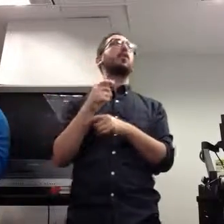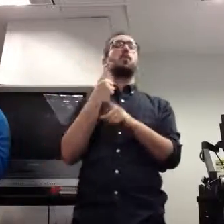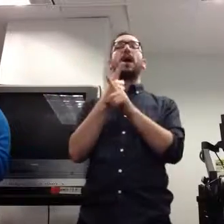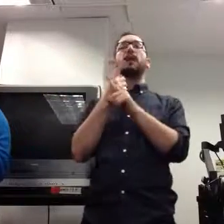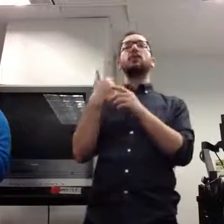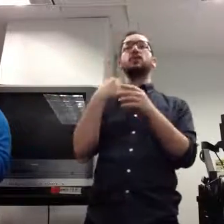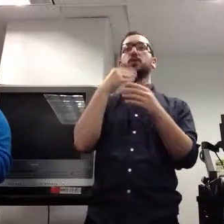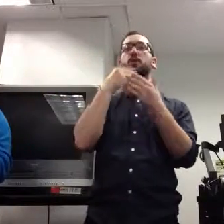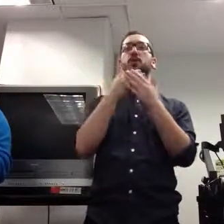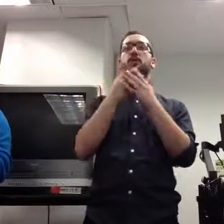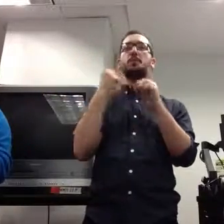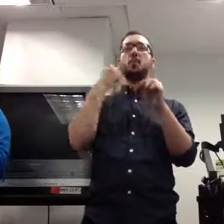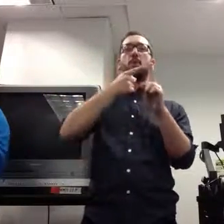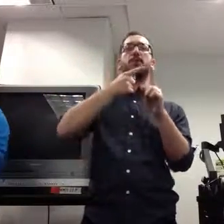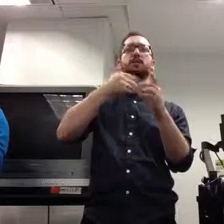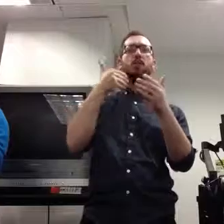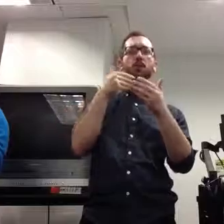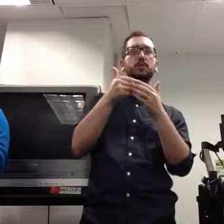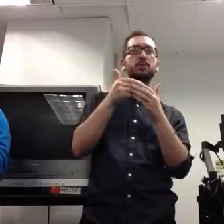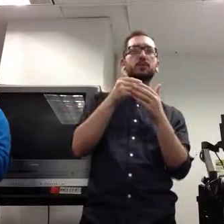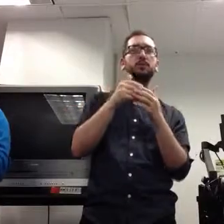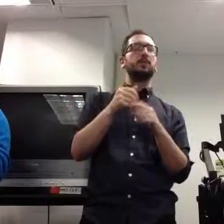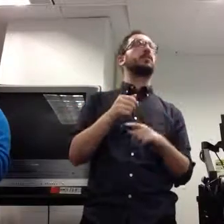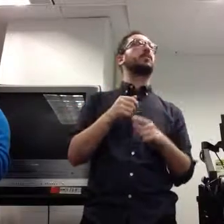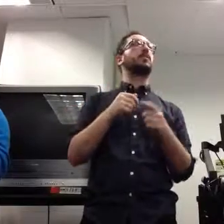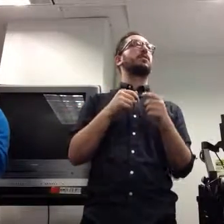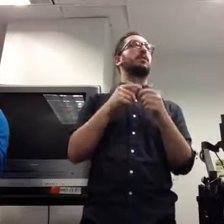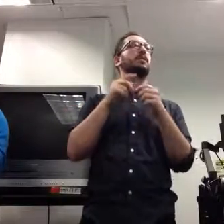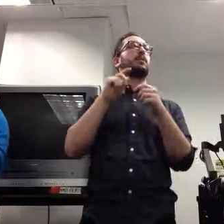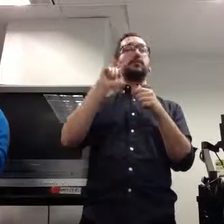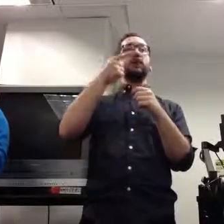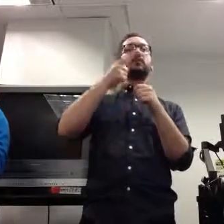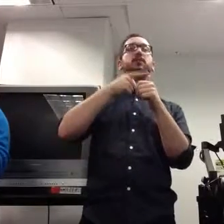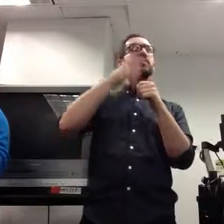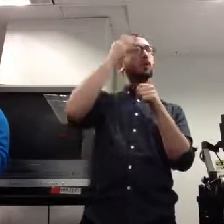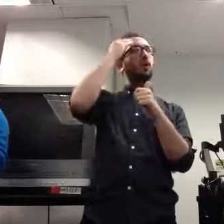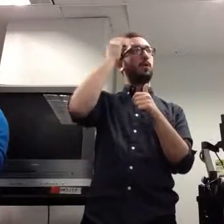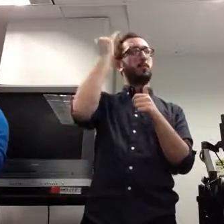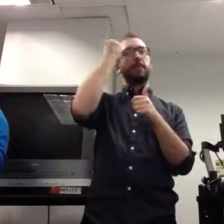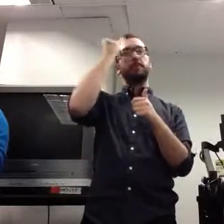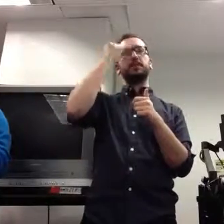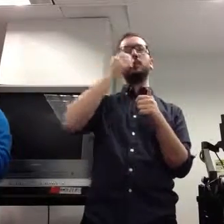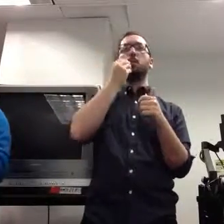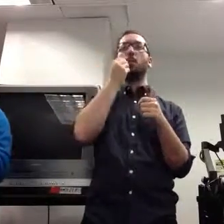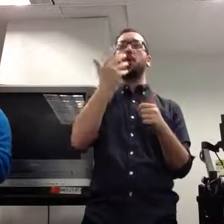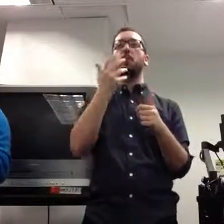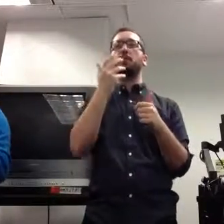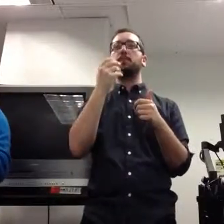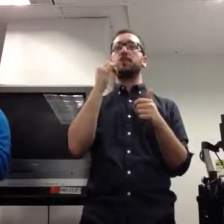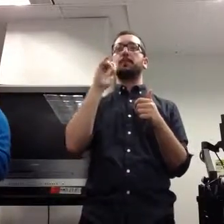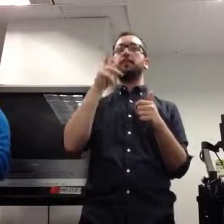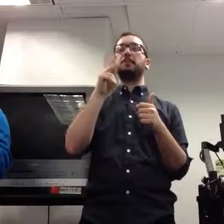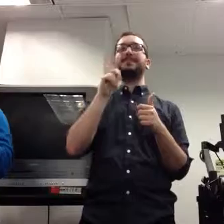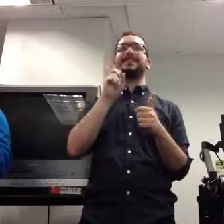pretty close. What do we know about 2 things? First of all, this Pepsi, is it warm or cold? It's cold.